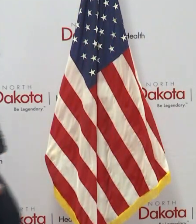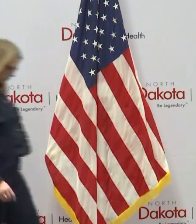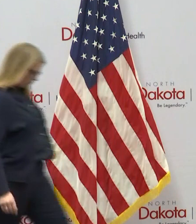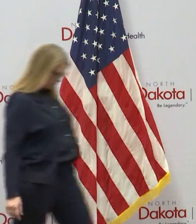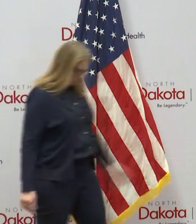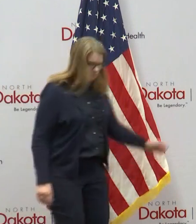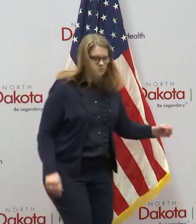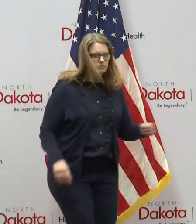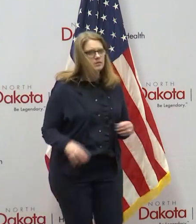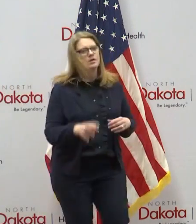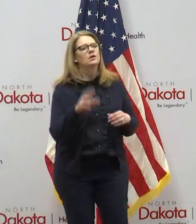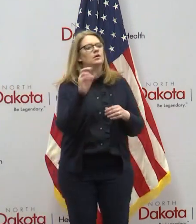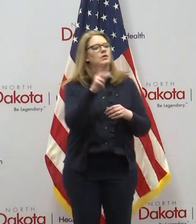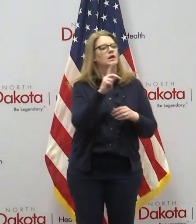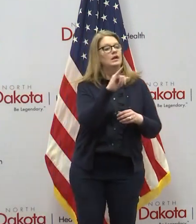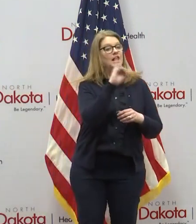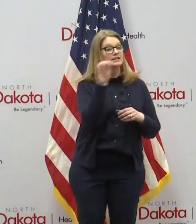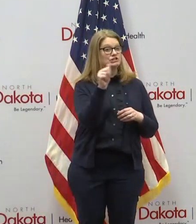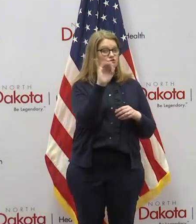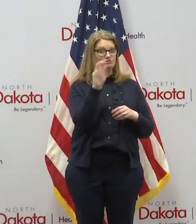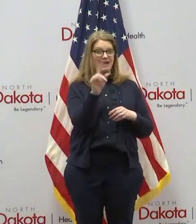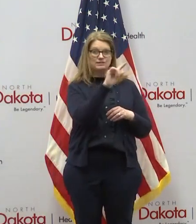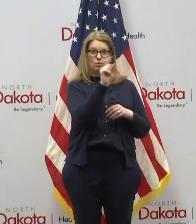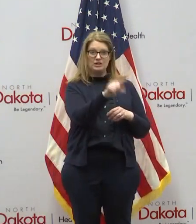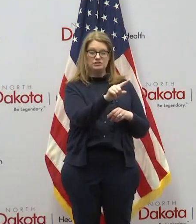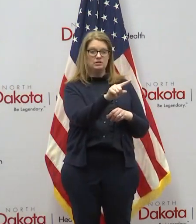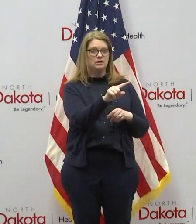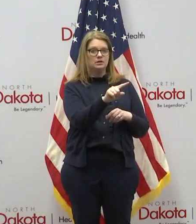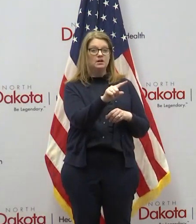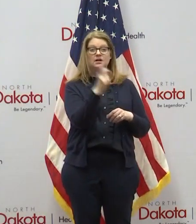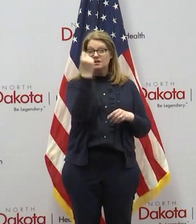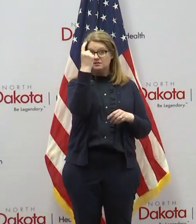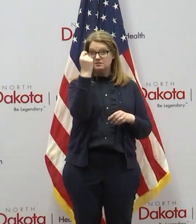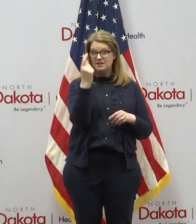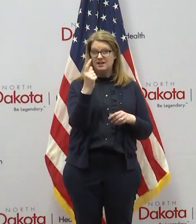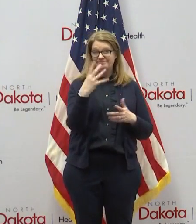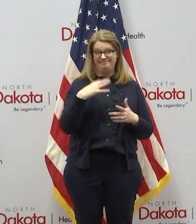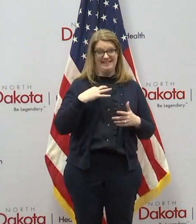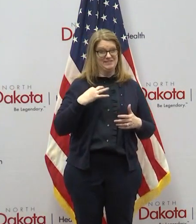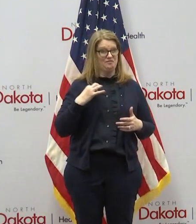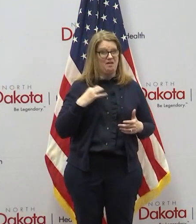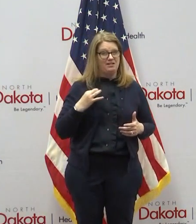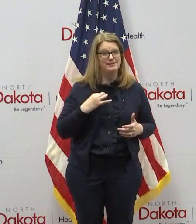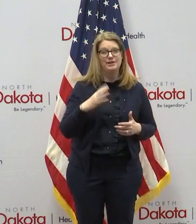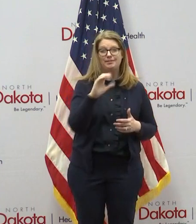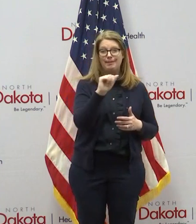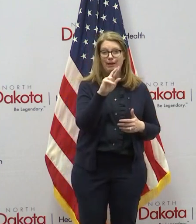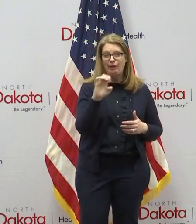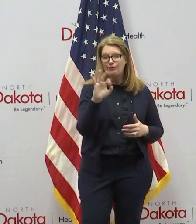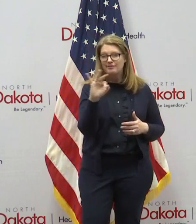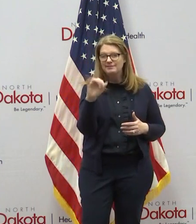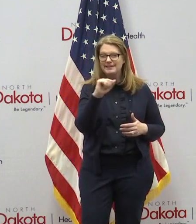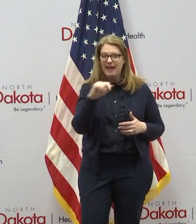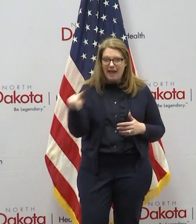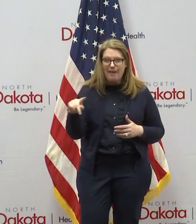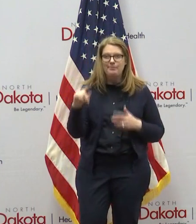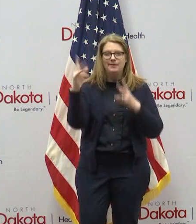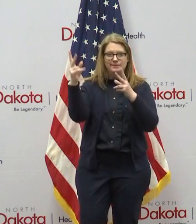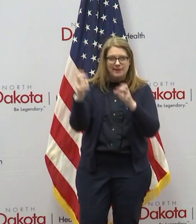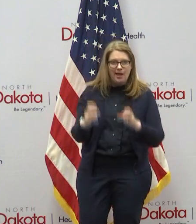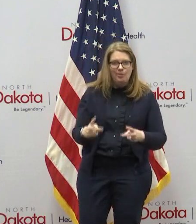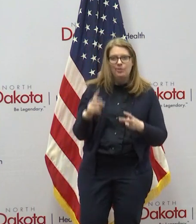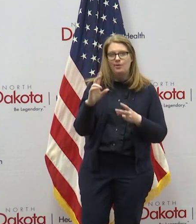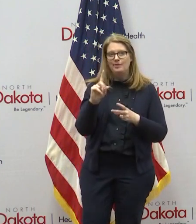I just want to reaffirm on Jack's question on this thing that is completely voluntary if anybody wants to download their